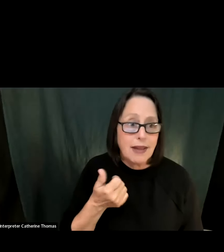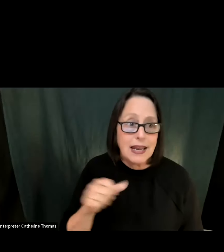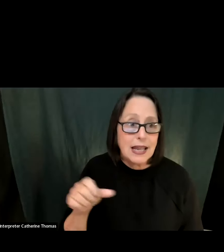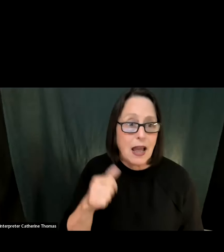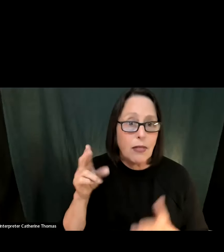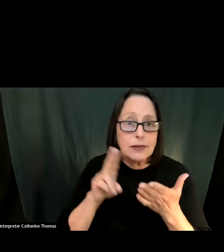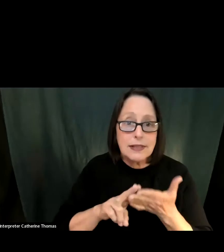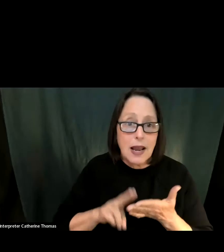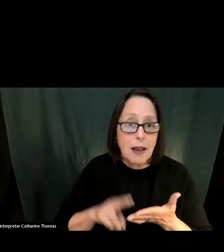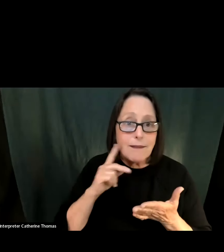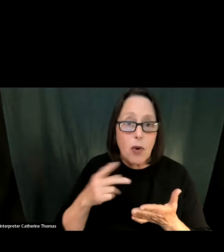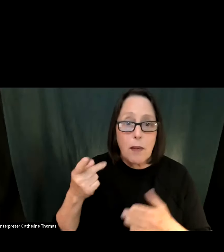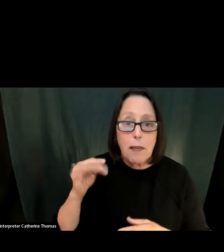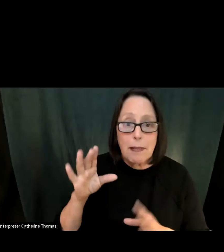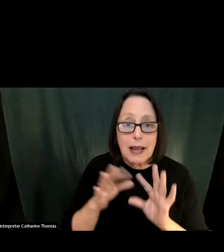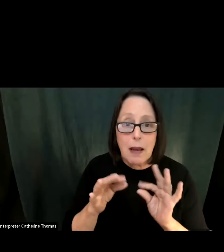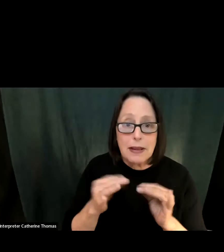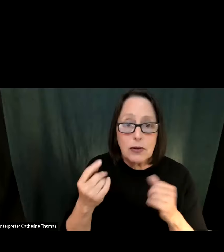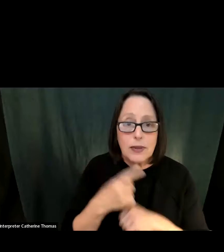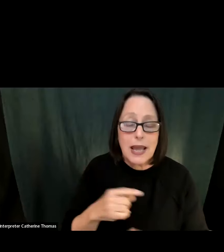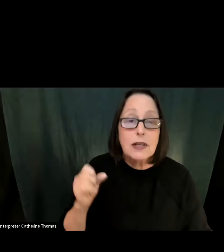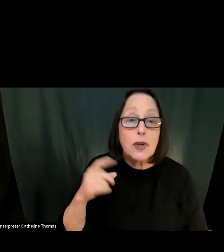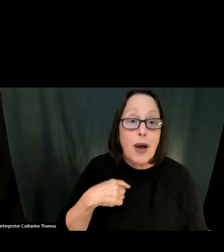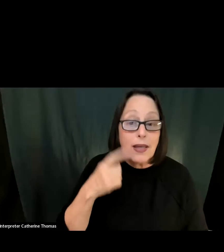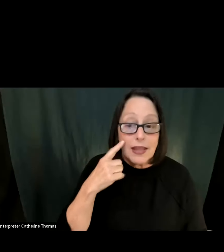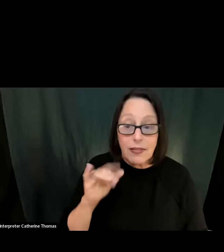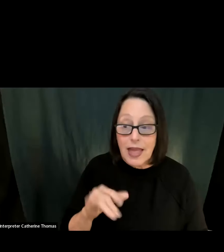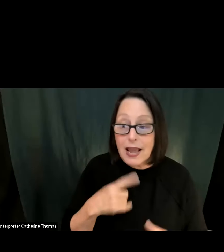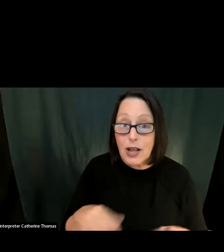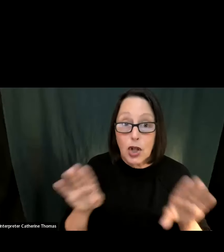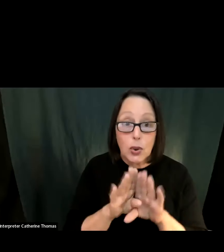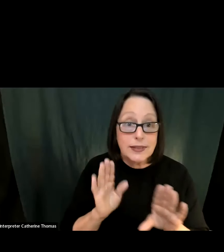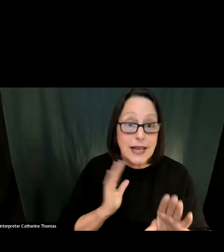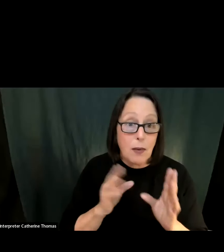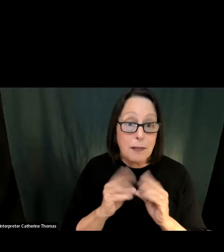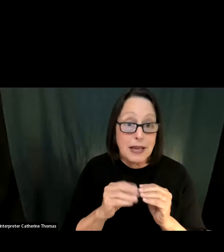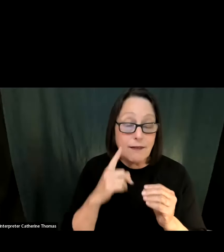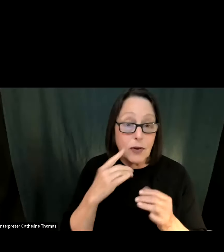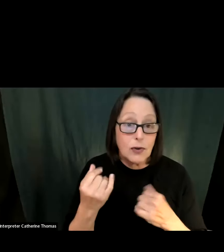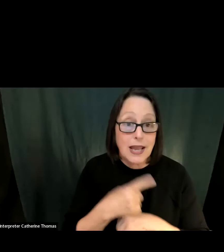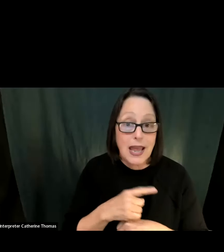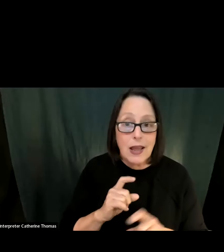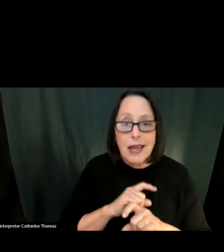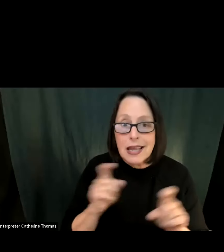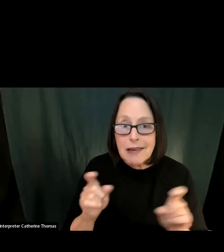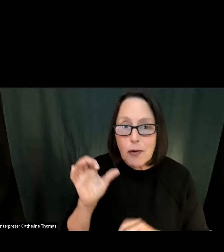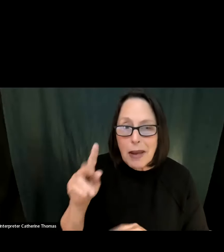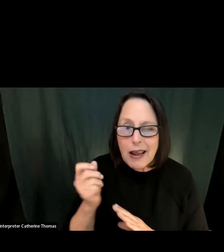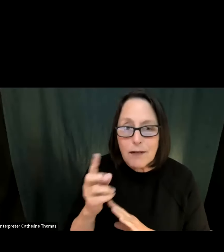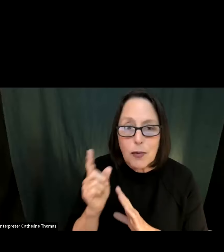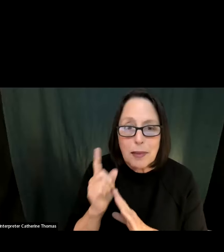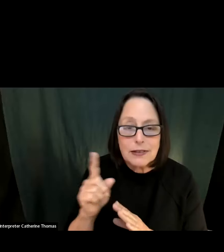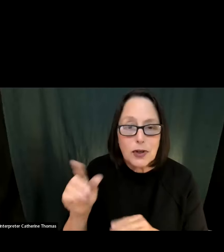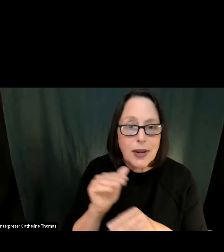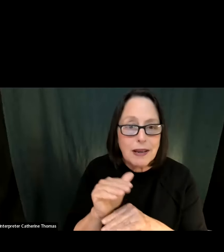signups for public comment today. So I think that concludes our meeting for today. We'll give you a few minutes back in your evening. Again, thank you